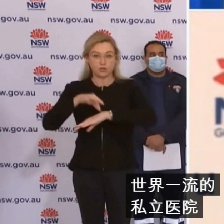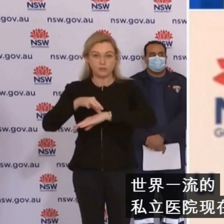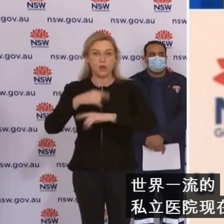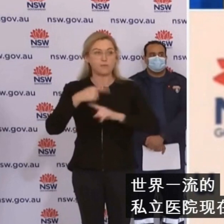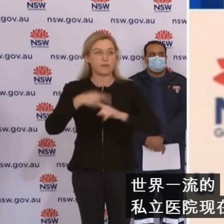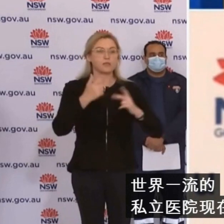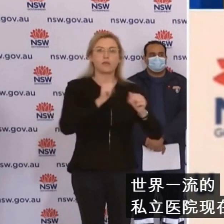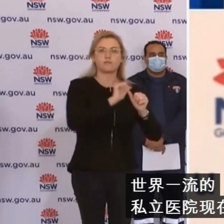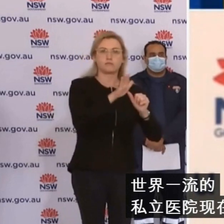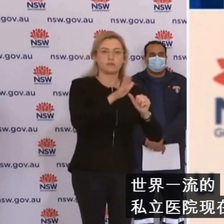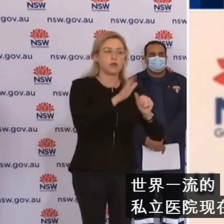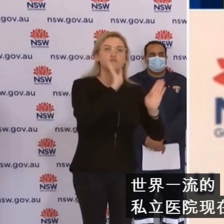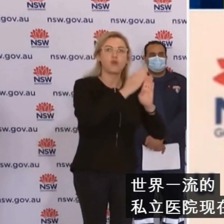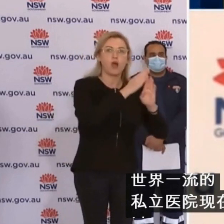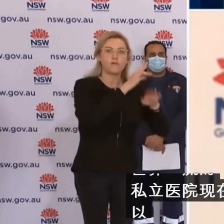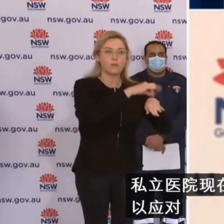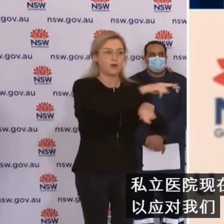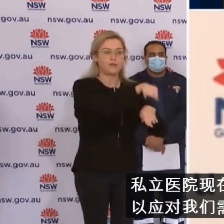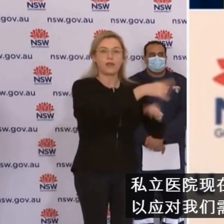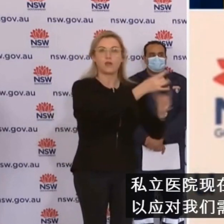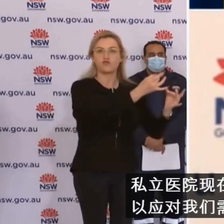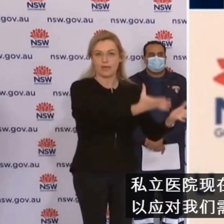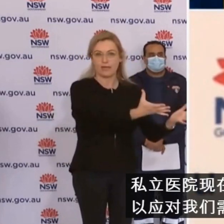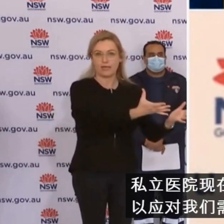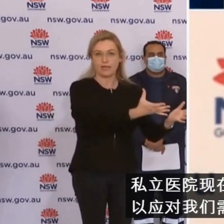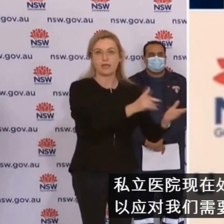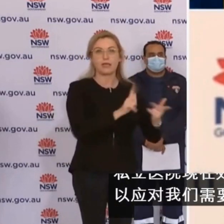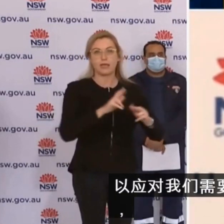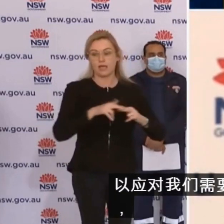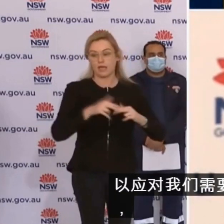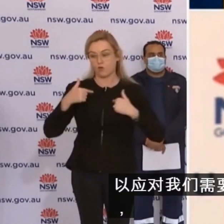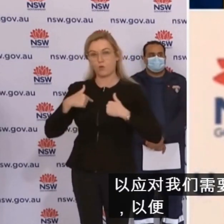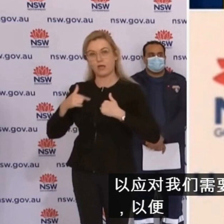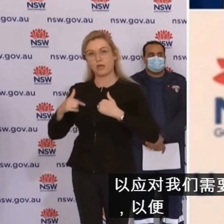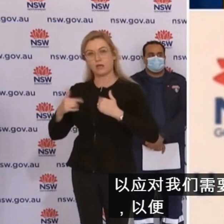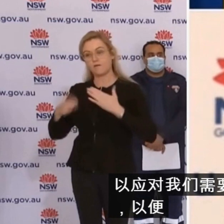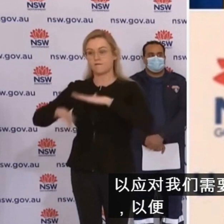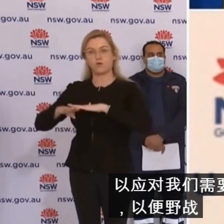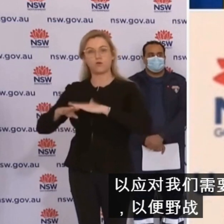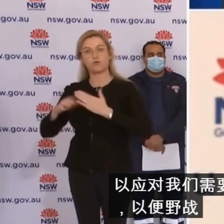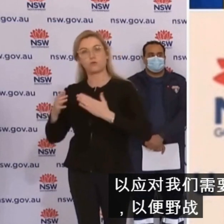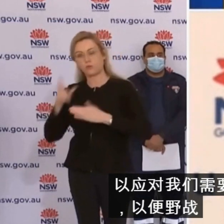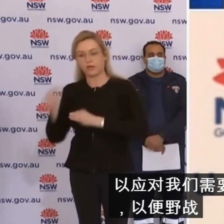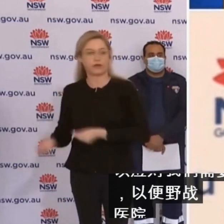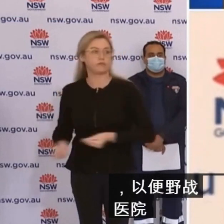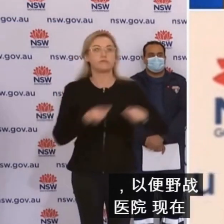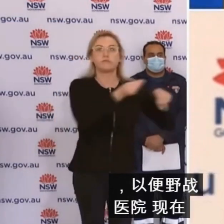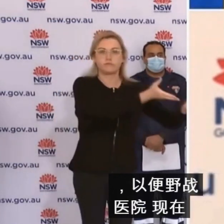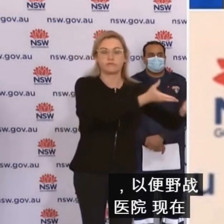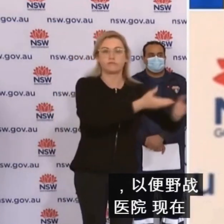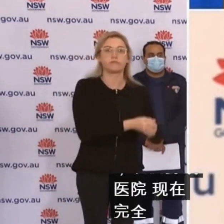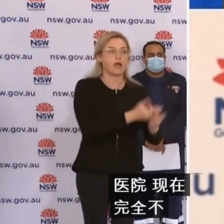private hospitals, that are on standby now for any increase in patients where we need to do it. So field hospitals would